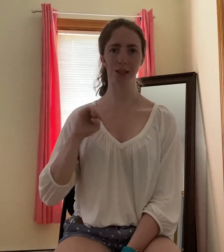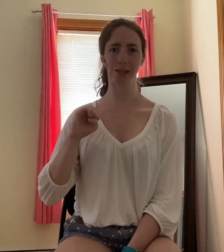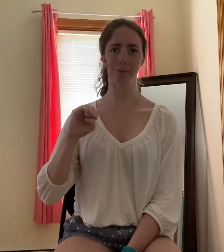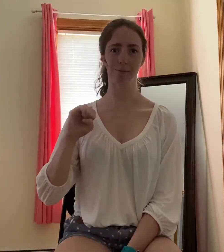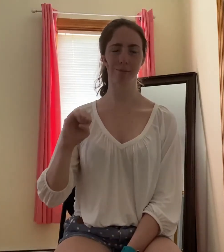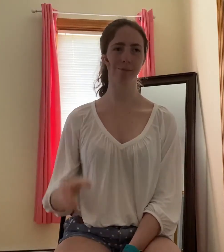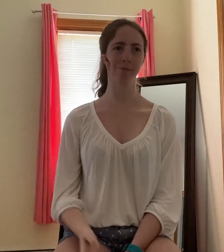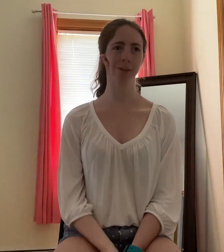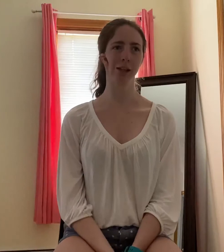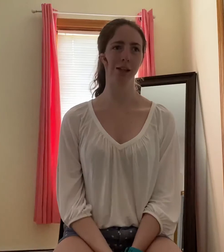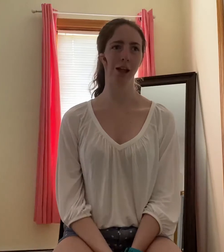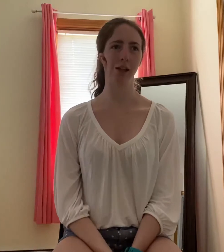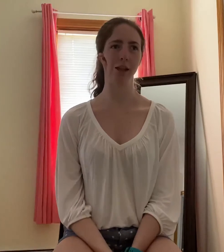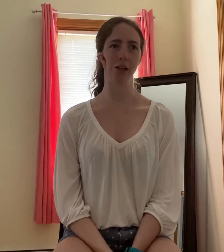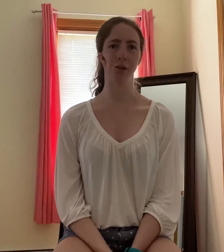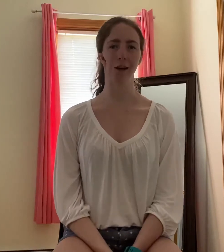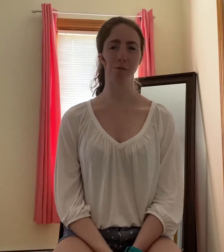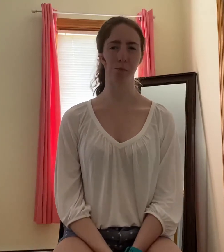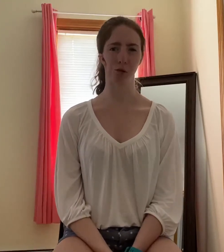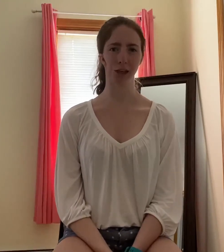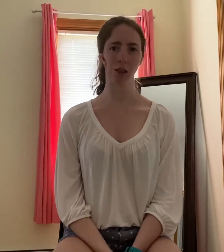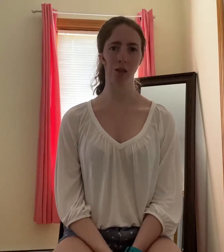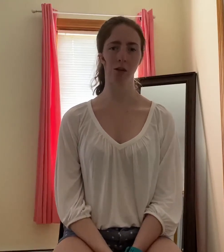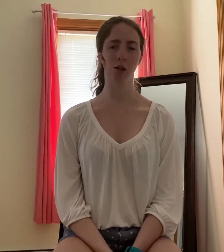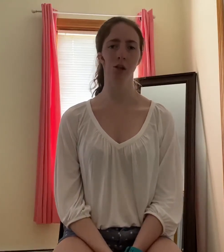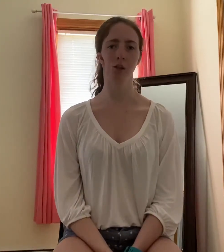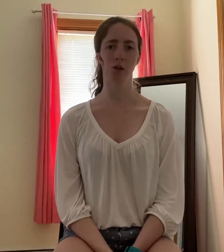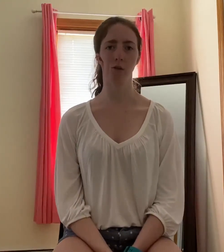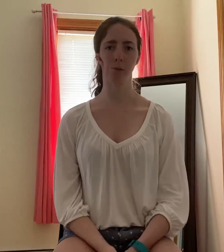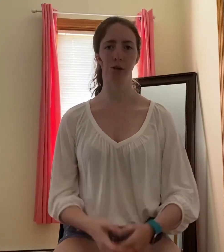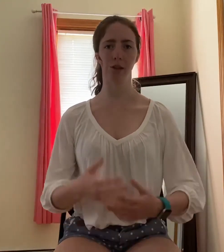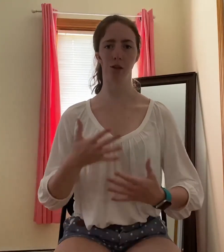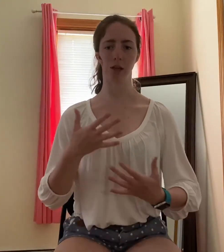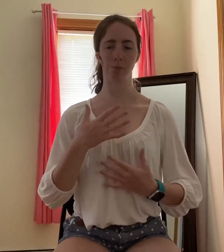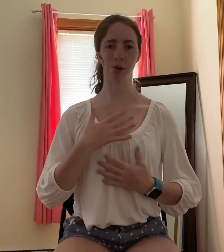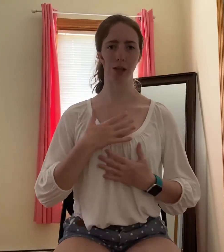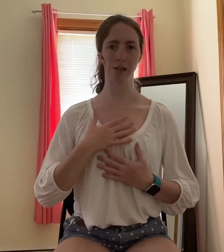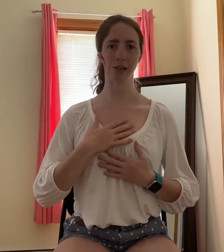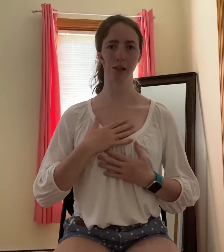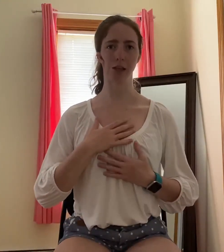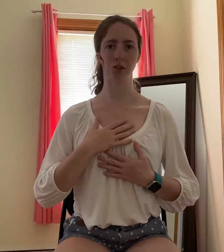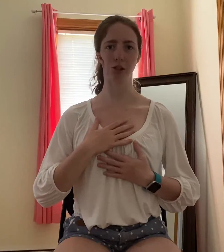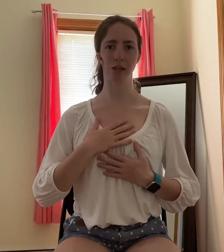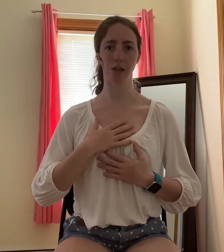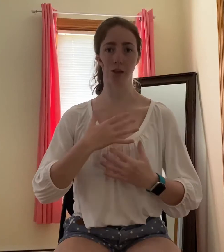emergency. And then you have breathe. So for breathe, you take both hands here against your chest and go